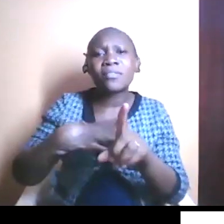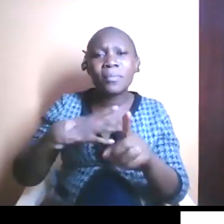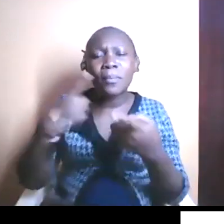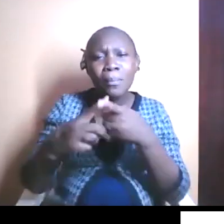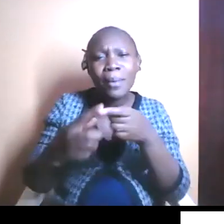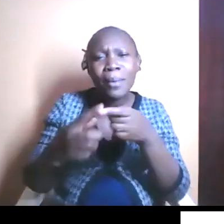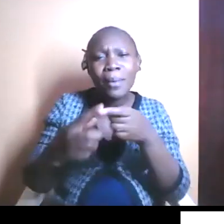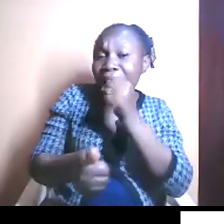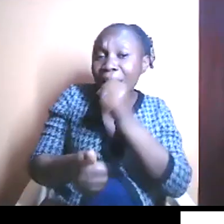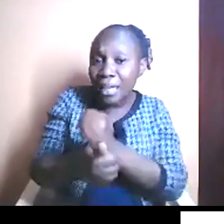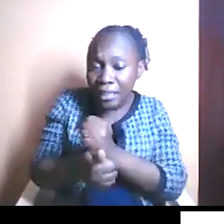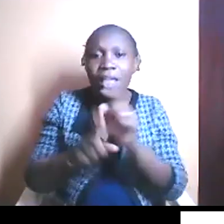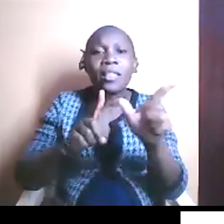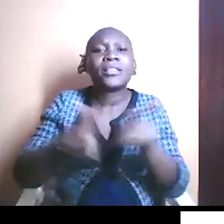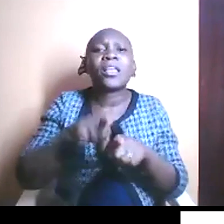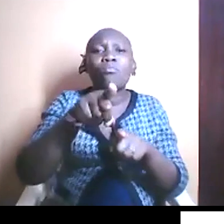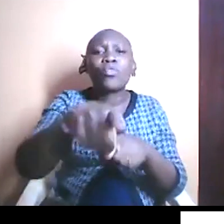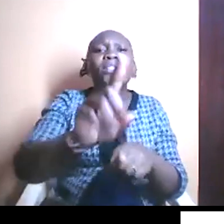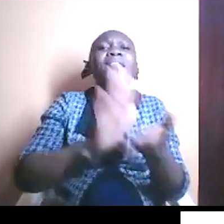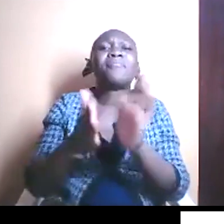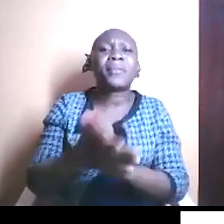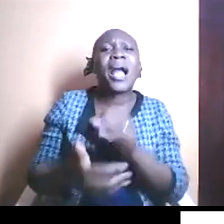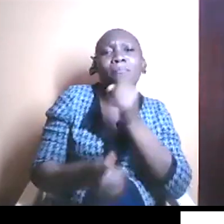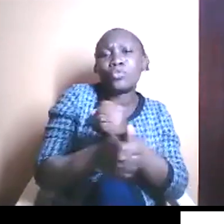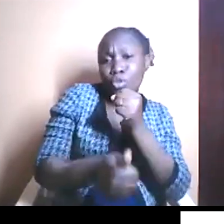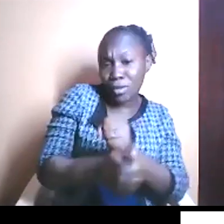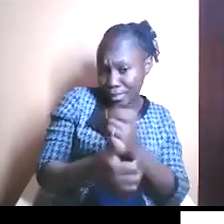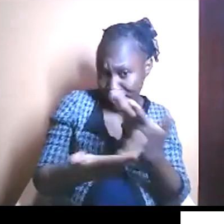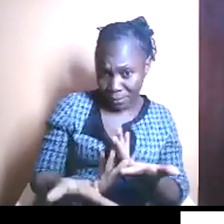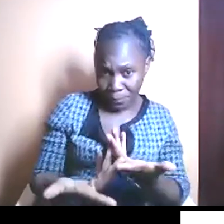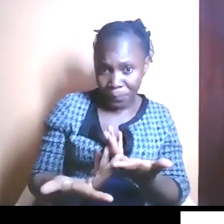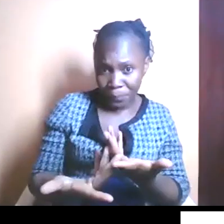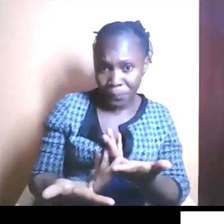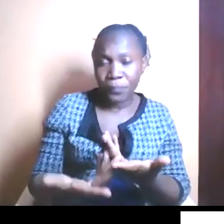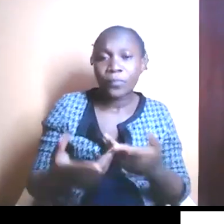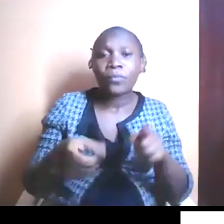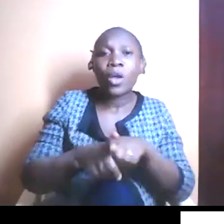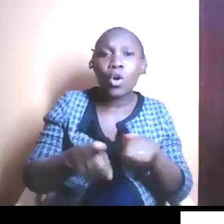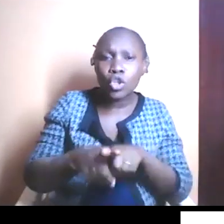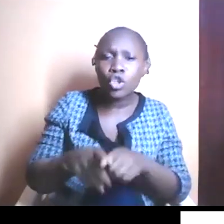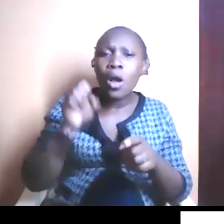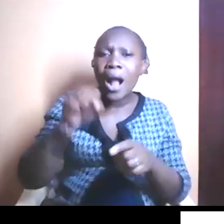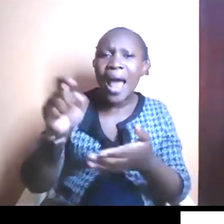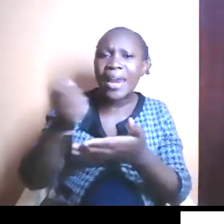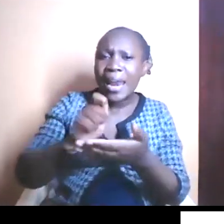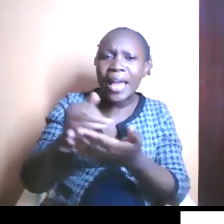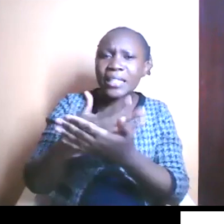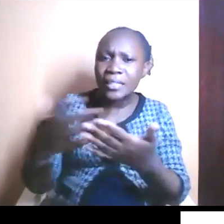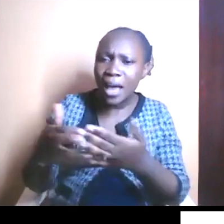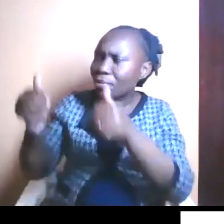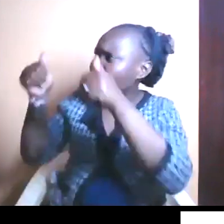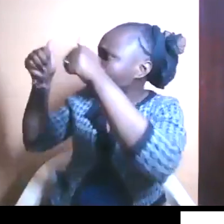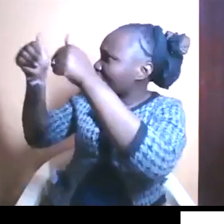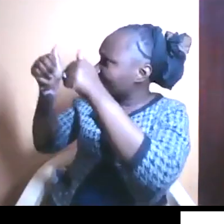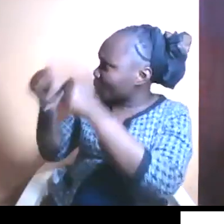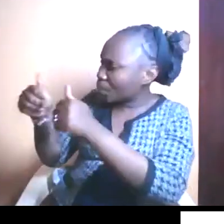be toxic too. So develop affirmation sentences and put them on sticker labels where it's visible, like on your